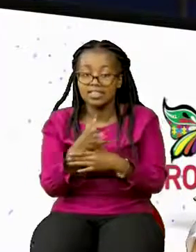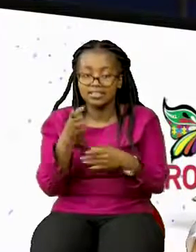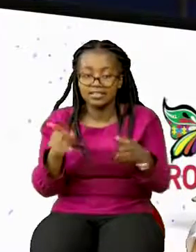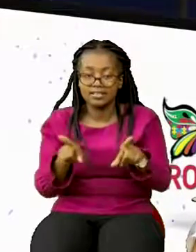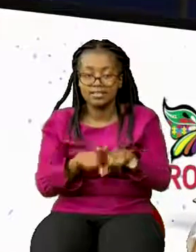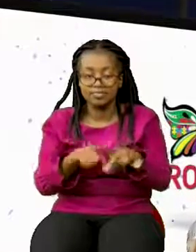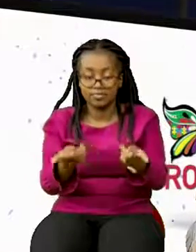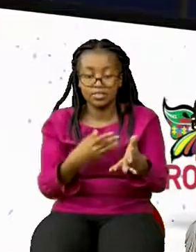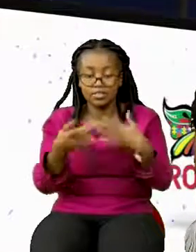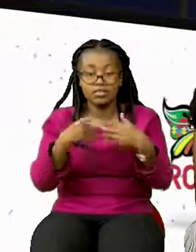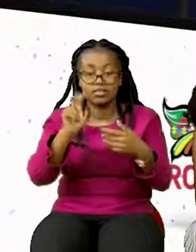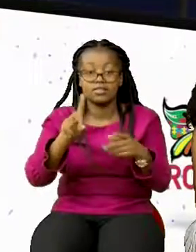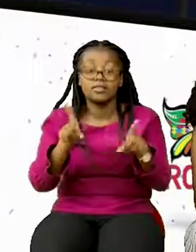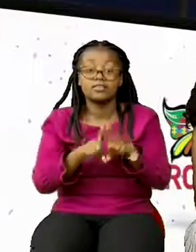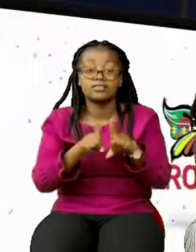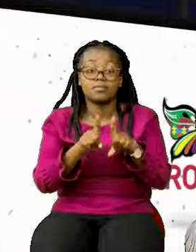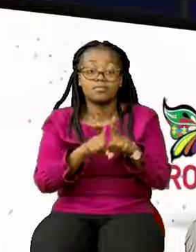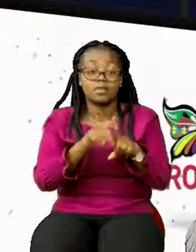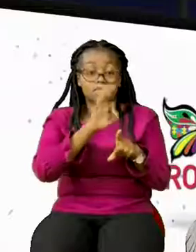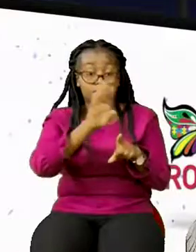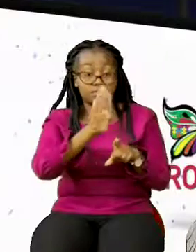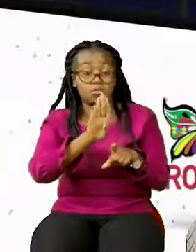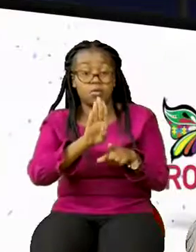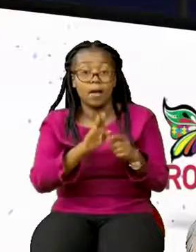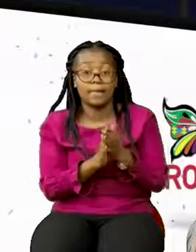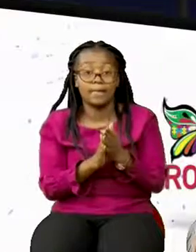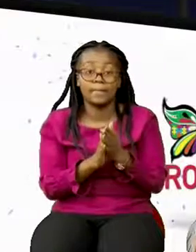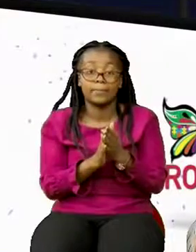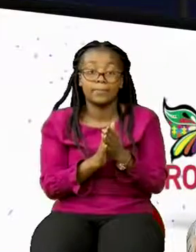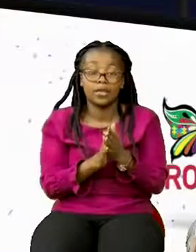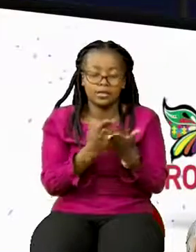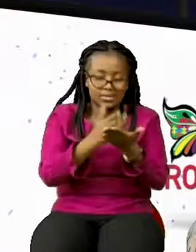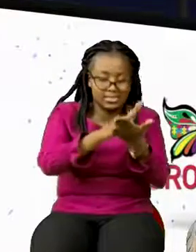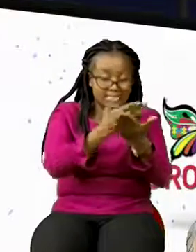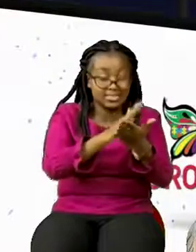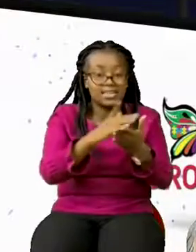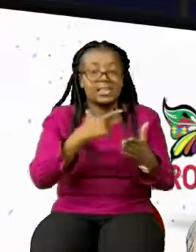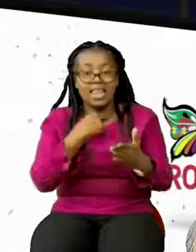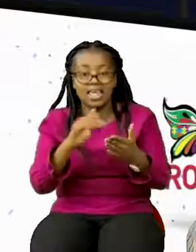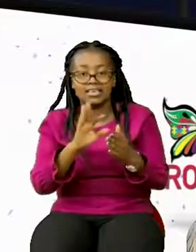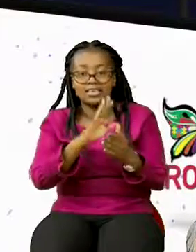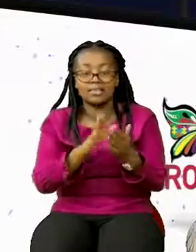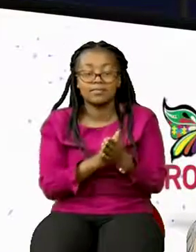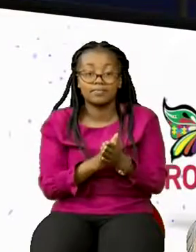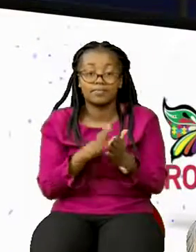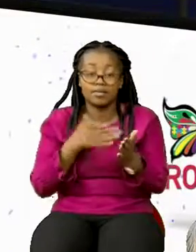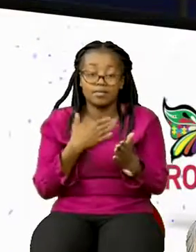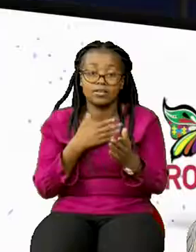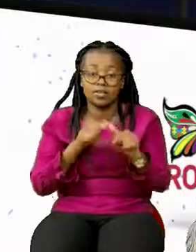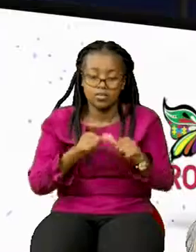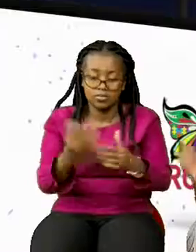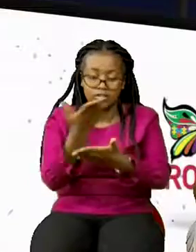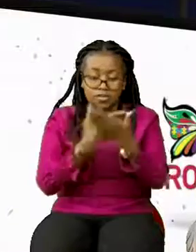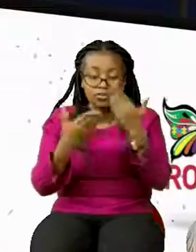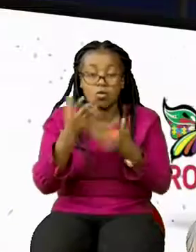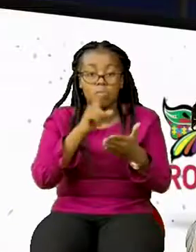here on Science TV, and also online on Facebook page. And keep sharing and keep liking our pages. Continue that